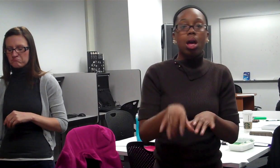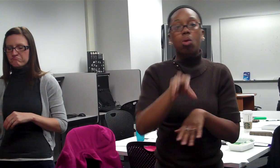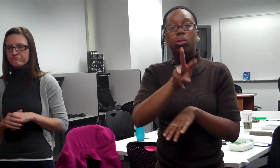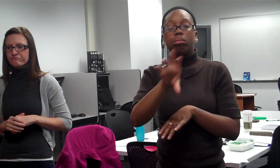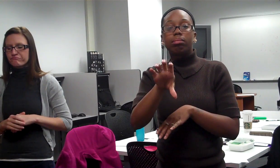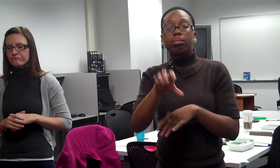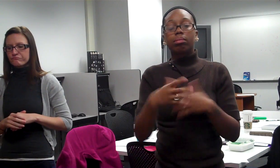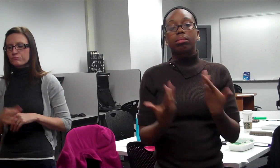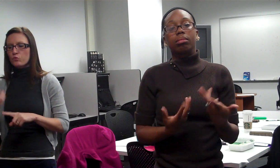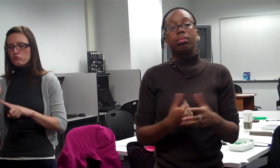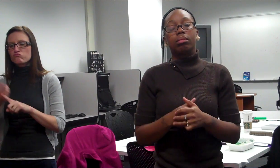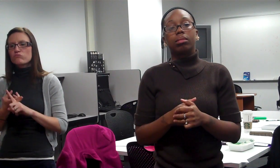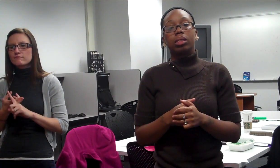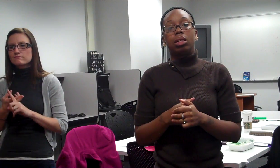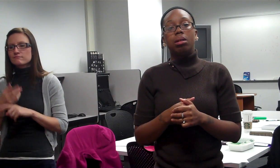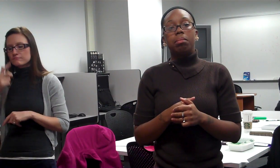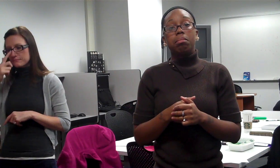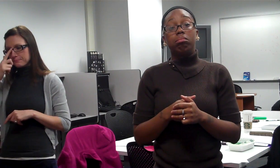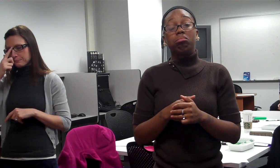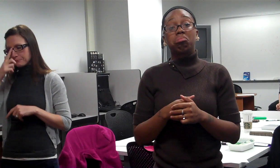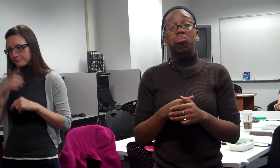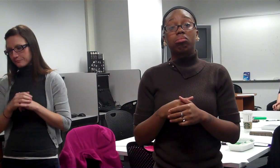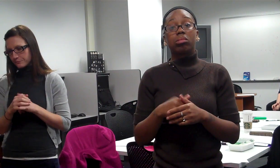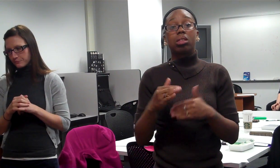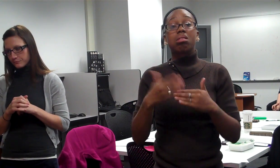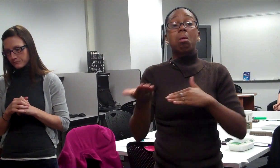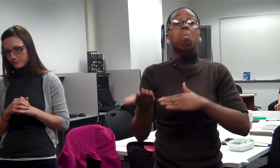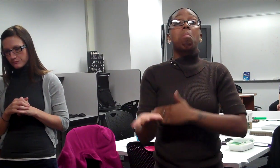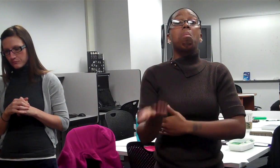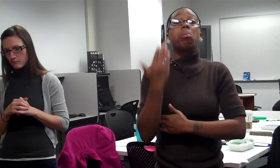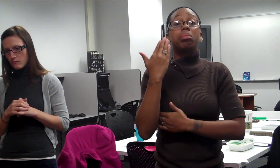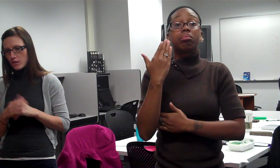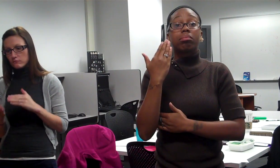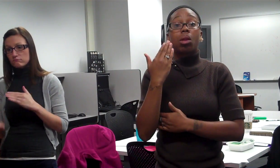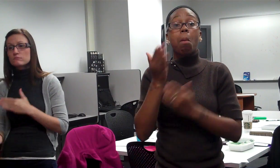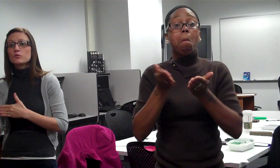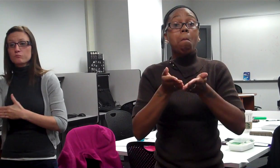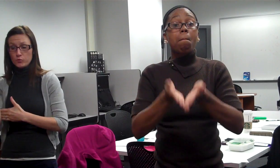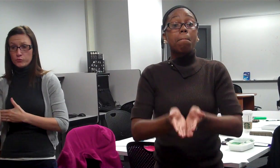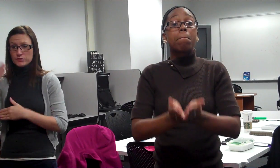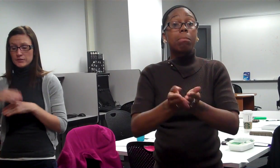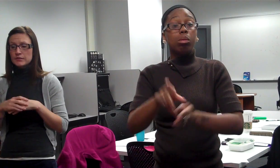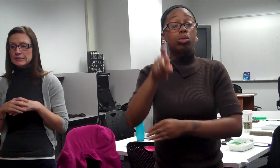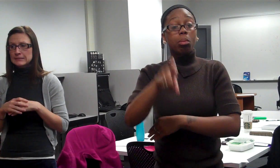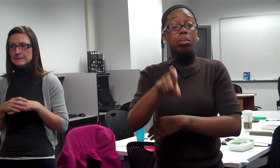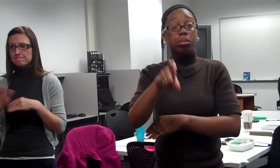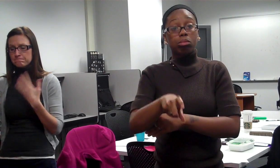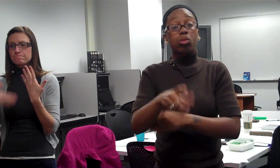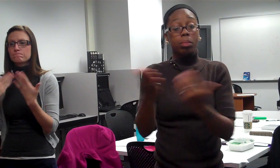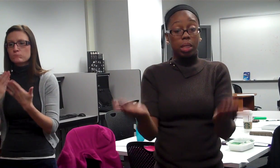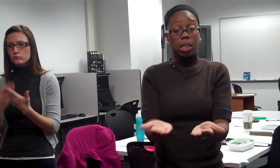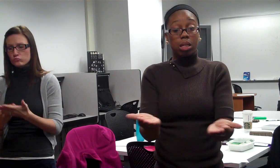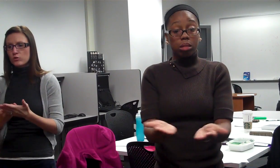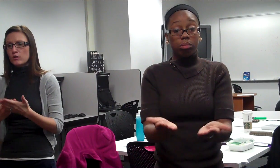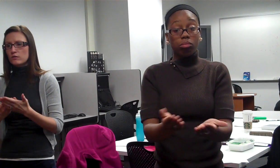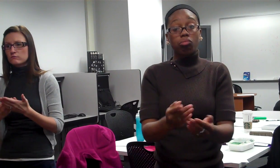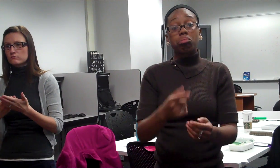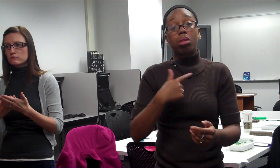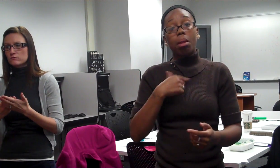So my parents, the next morning, about 9 o'clock, the boat's supposed to be dropped off at the landing, so they get ready, they drive down there. There's